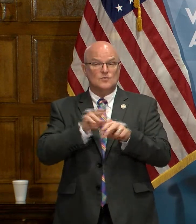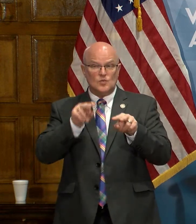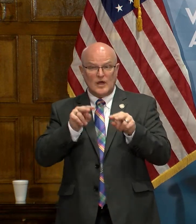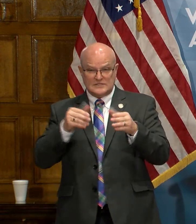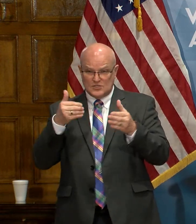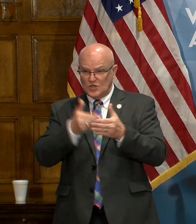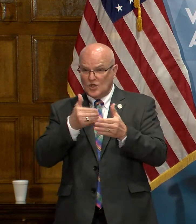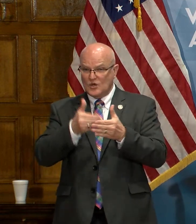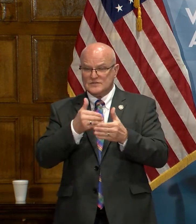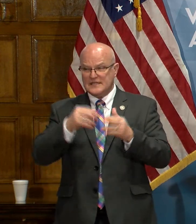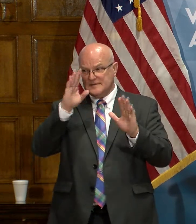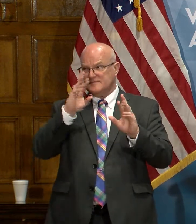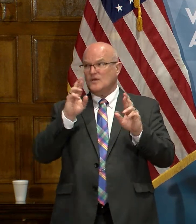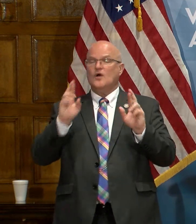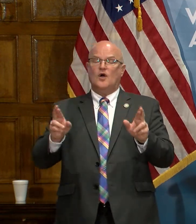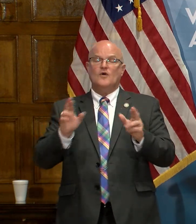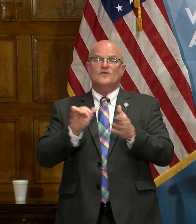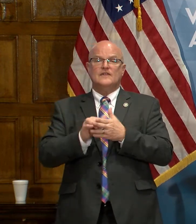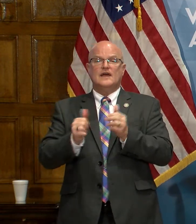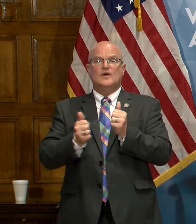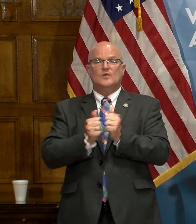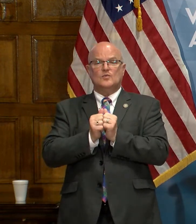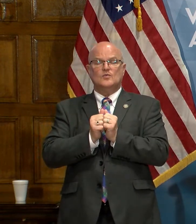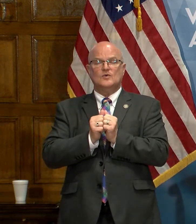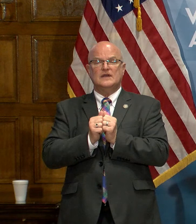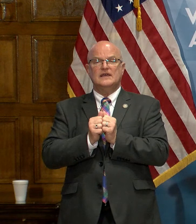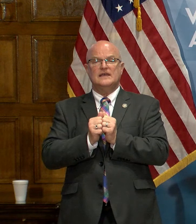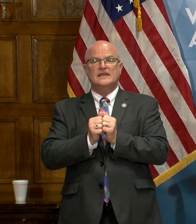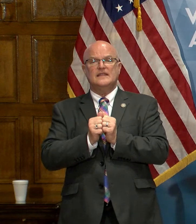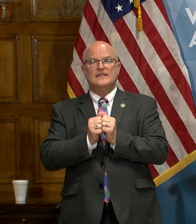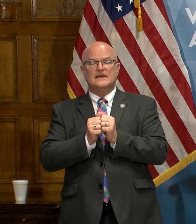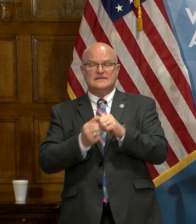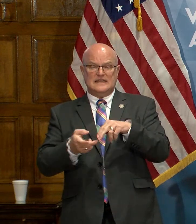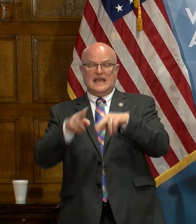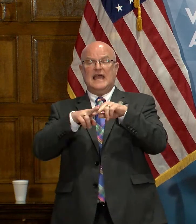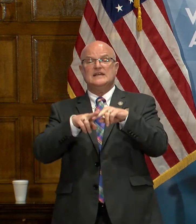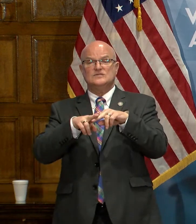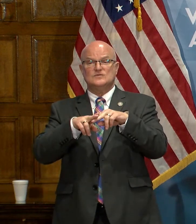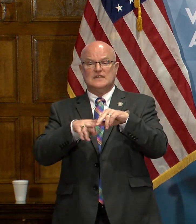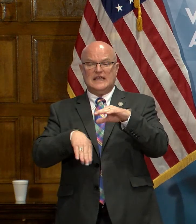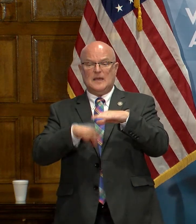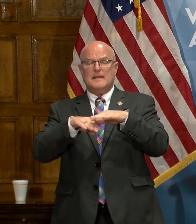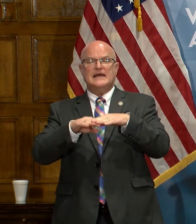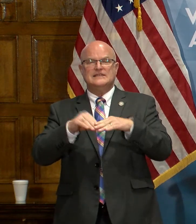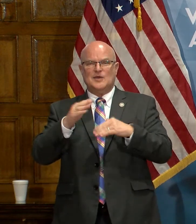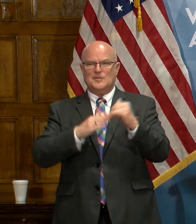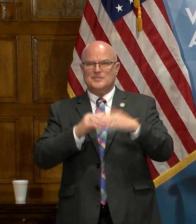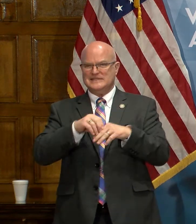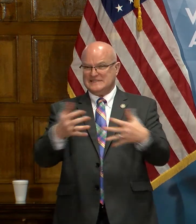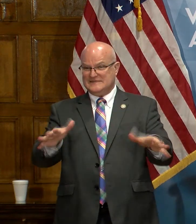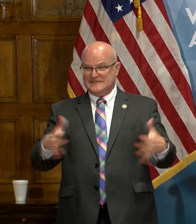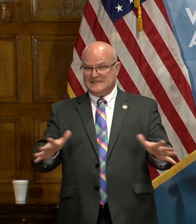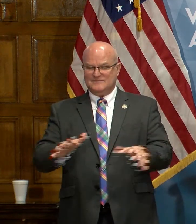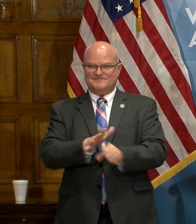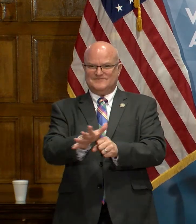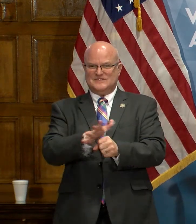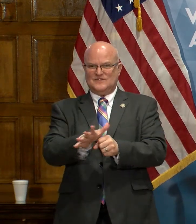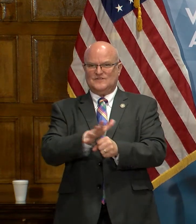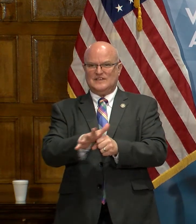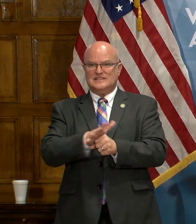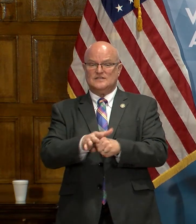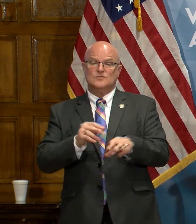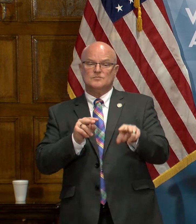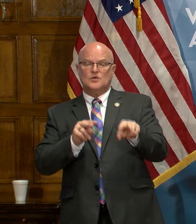closely. I'm hopeful that with the extra capacity that we've built in, that it'll be sufficient. We're